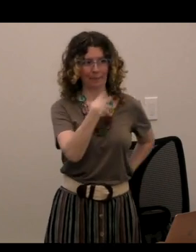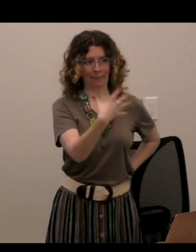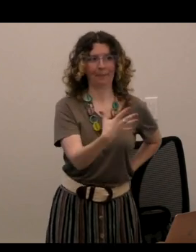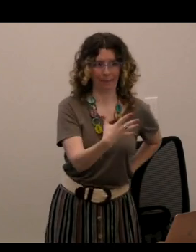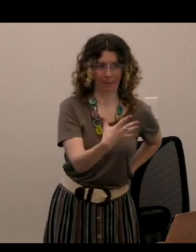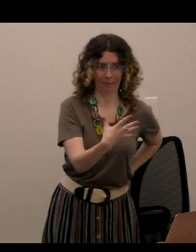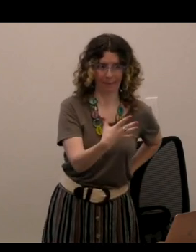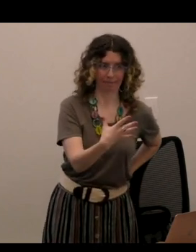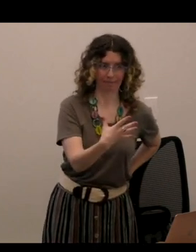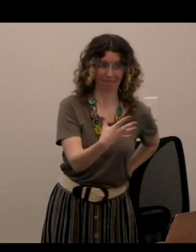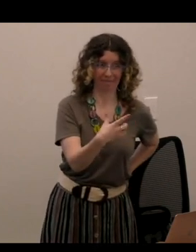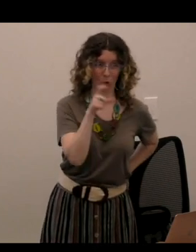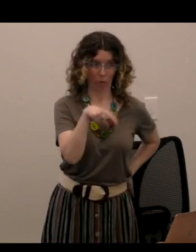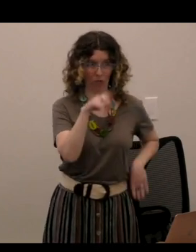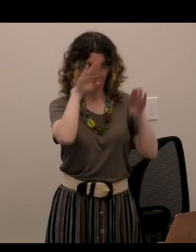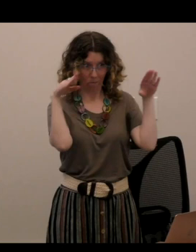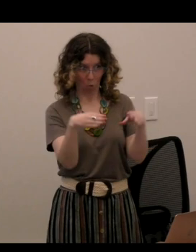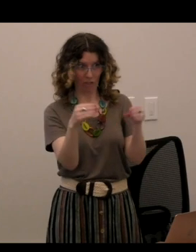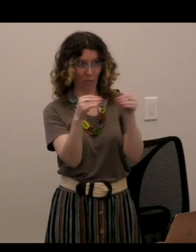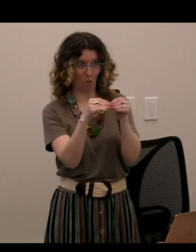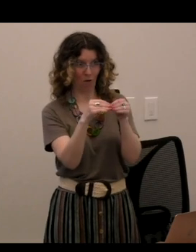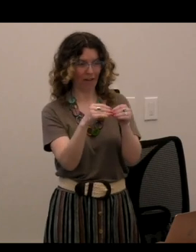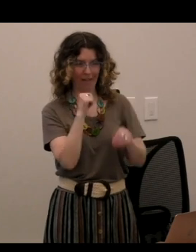Deaf people who are on campus are typically whites.